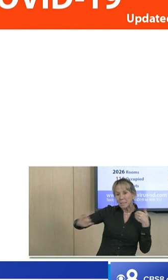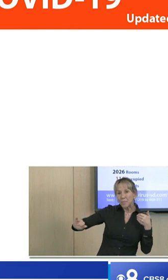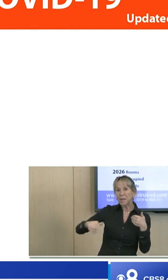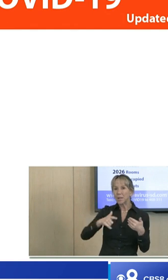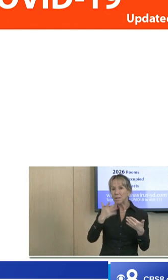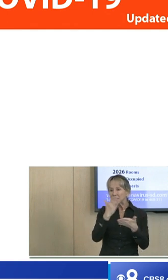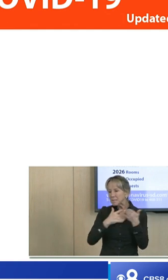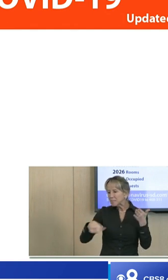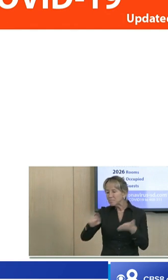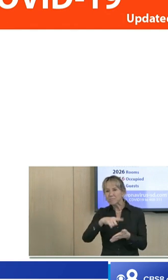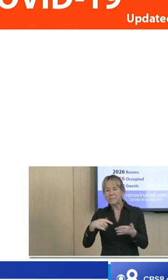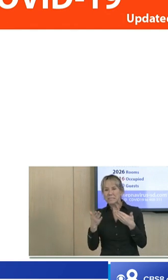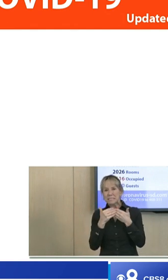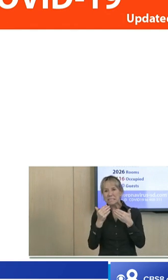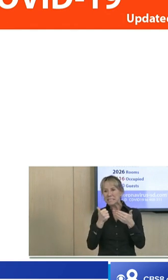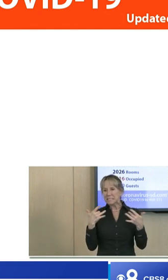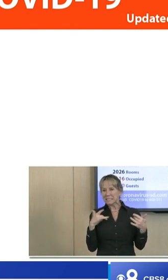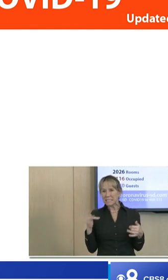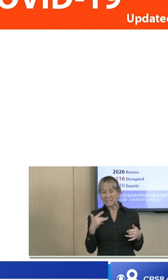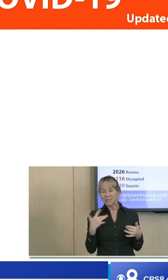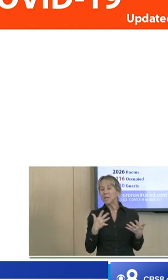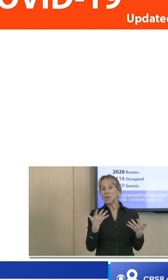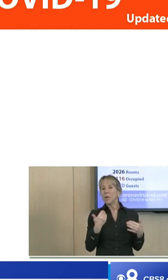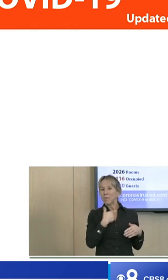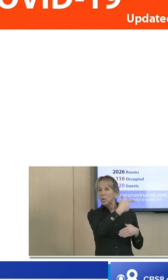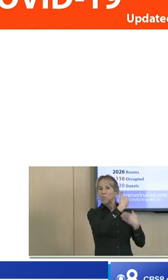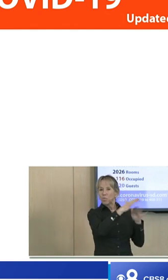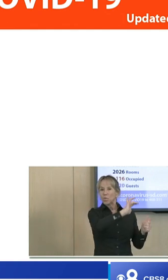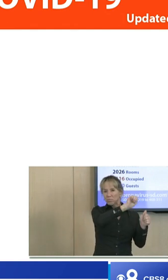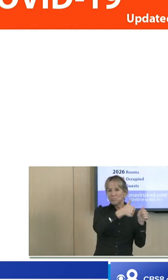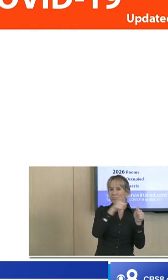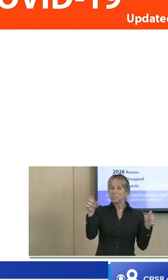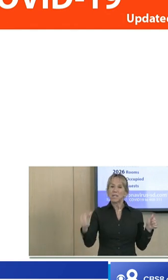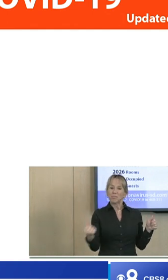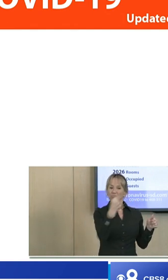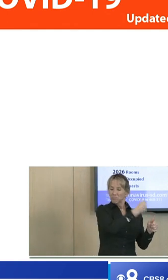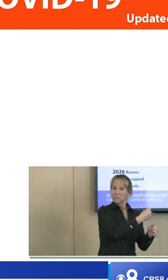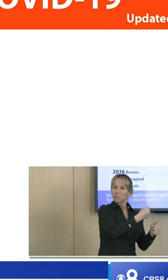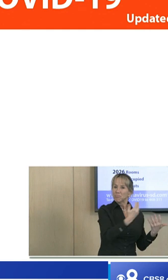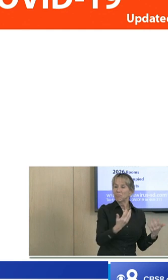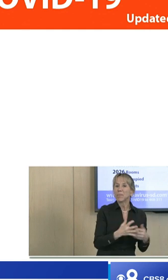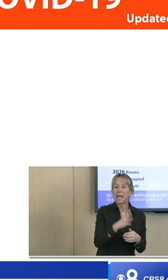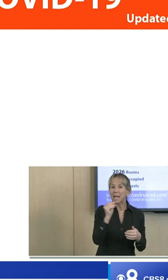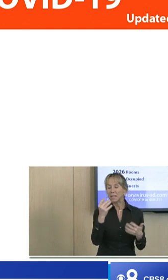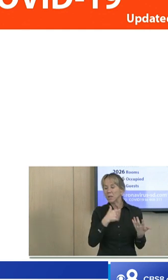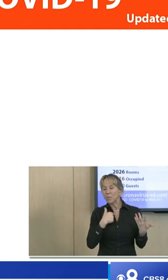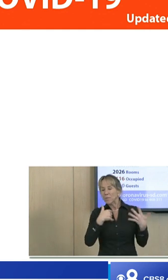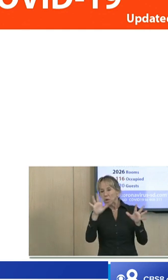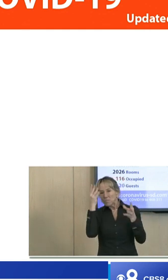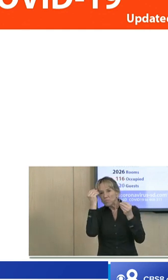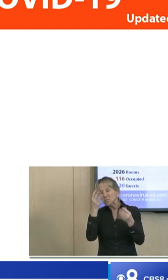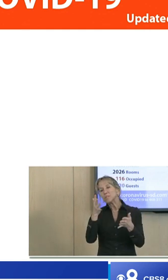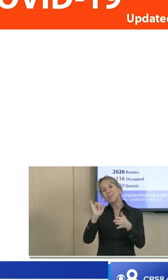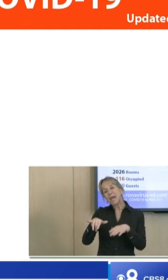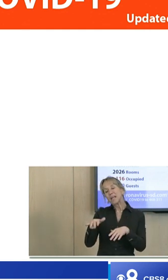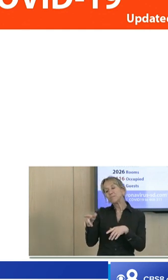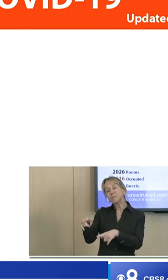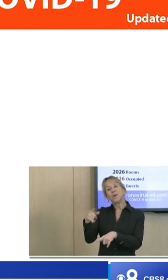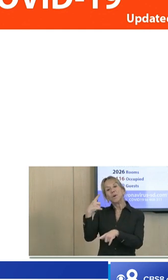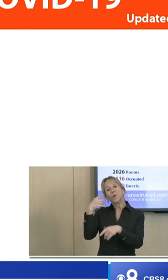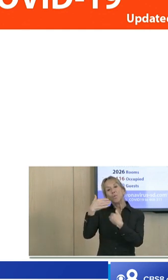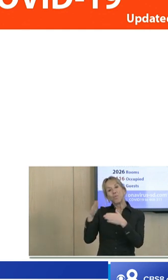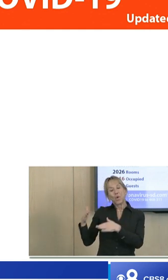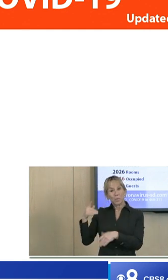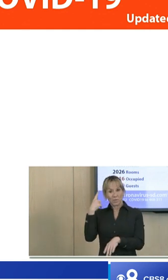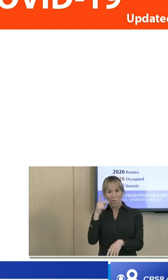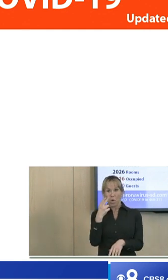members. Those rooms are there and remain available. And we've covered in great depth the last few days the role of the Regional Task Force on Homeless Rooms, and you